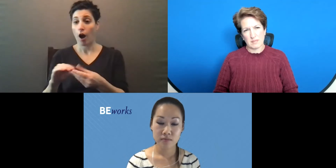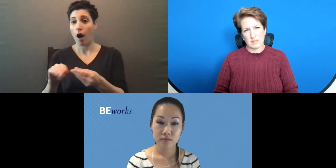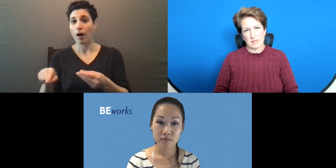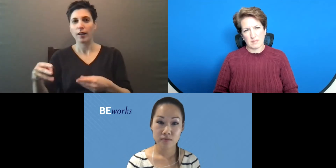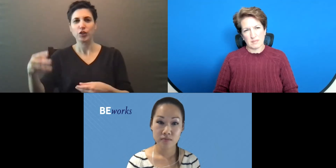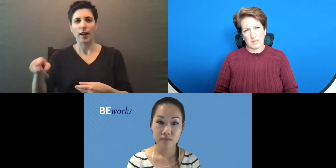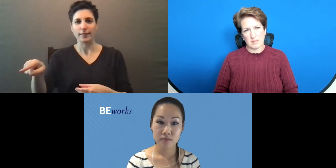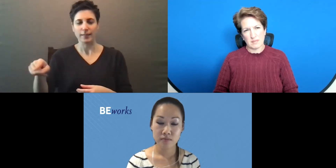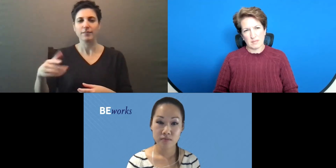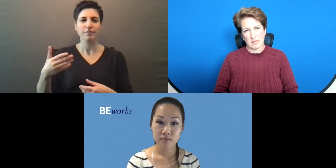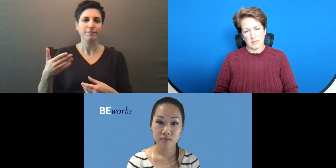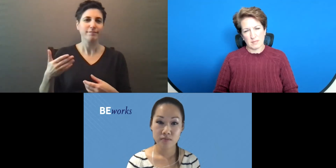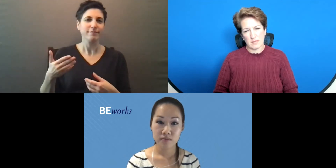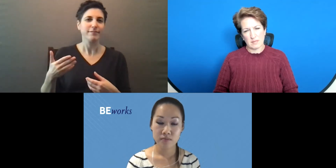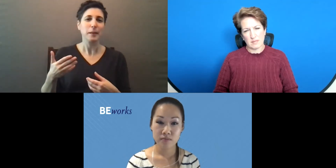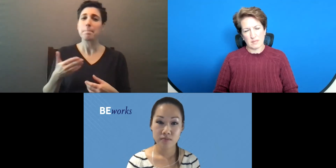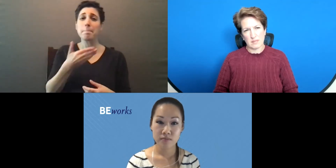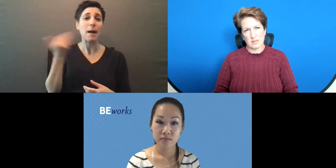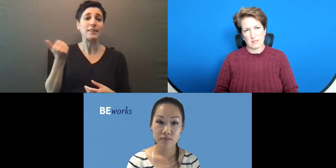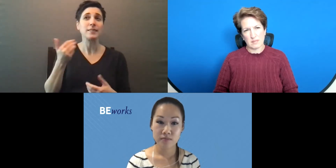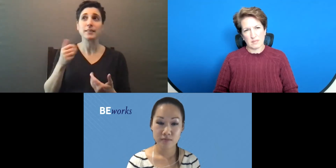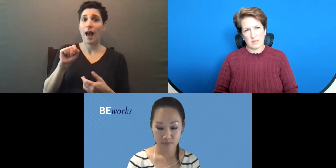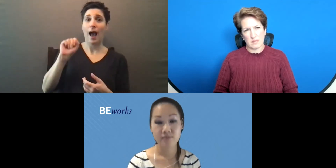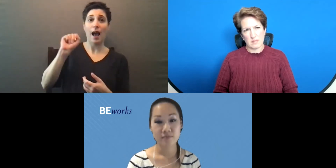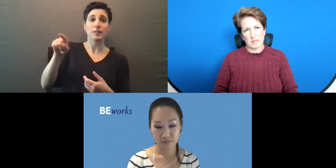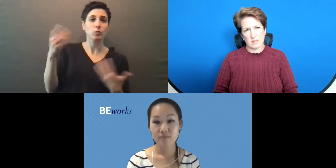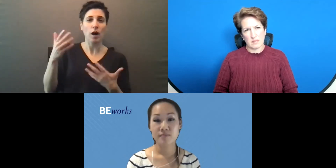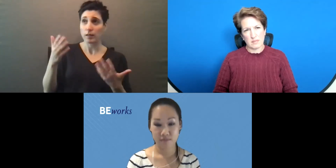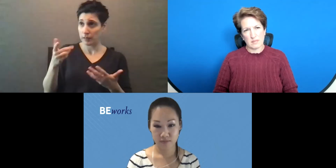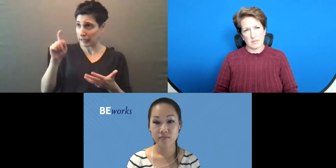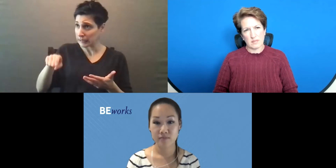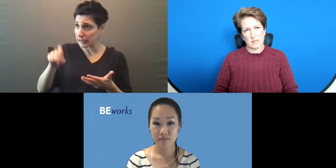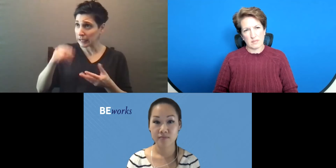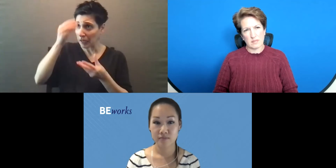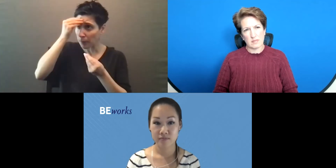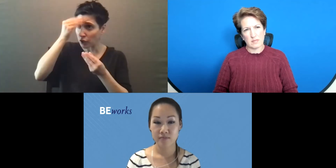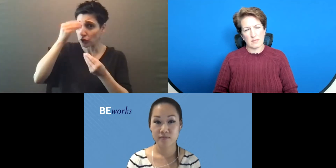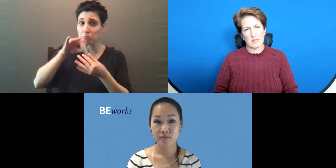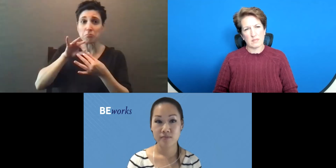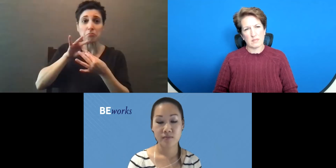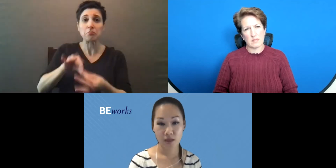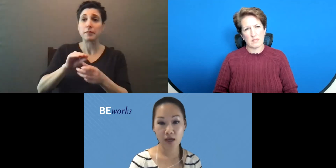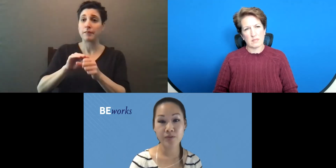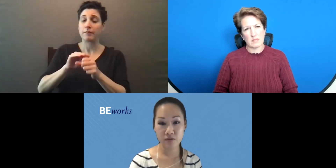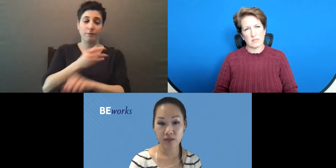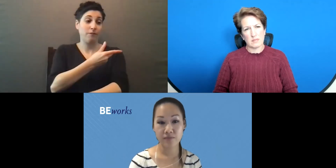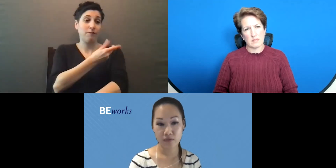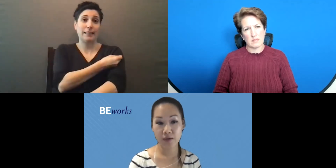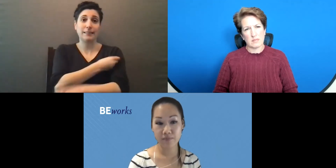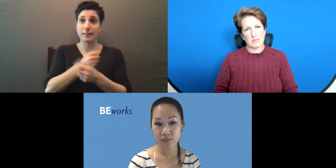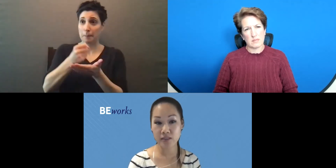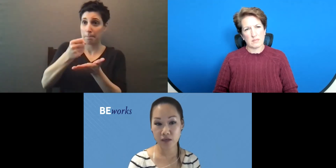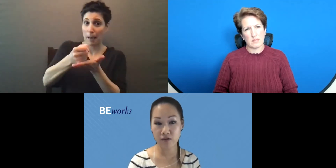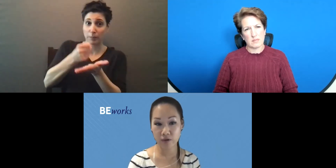Do you need information about the vaccine passport? So that's a really smart way of kind of starting that conversation. Absolutely.